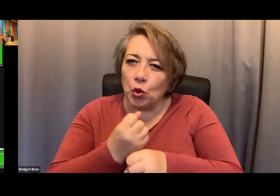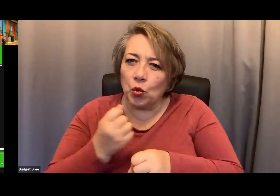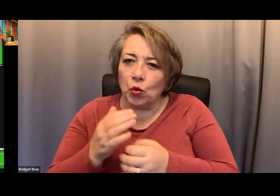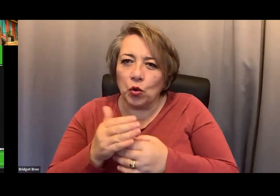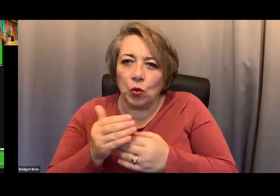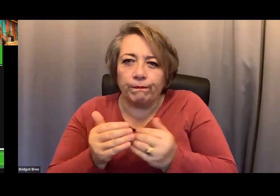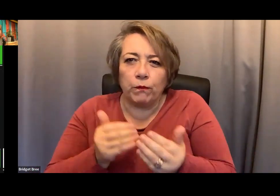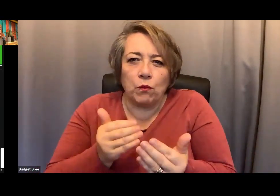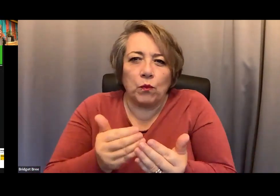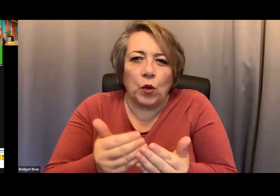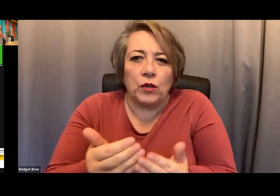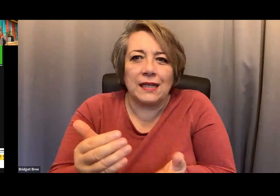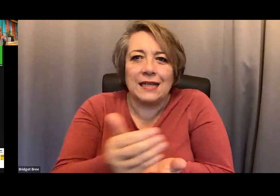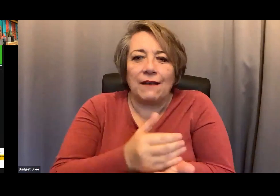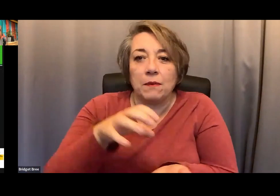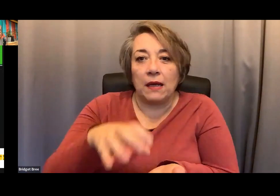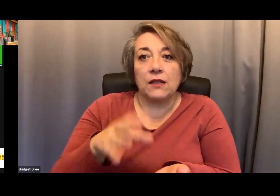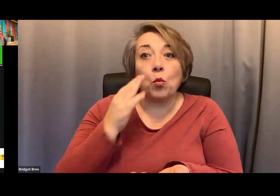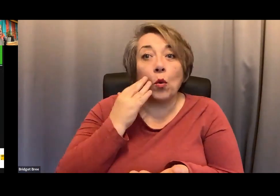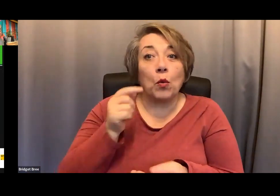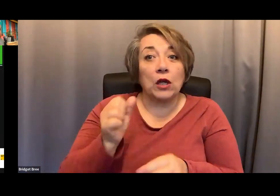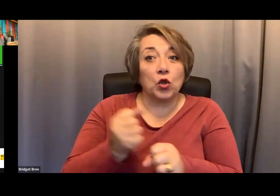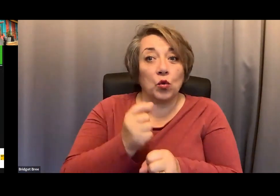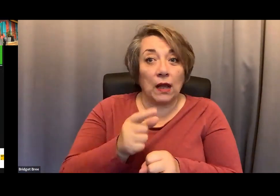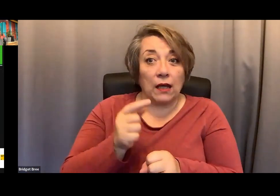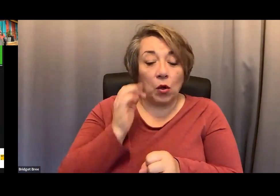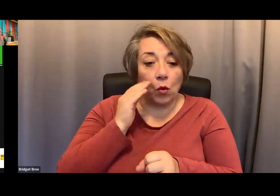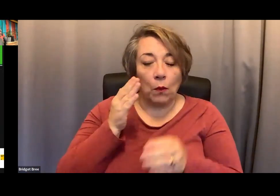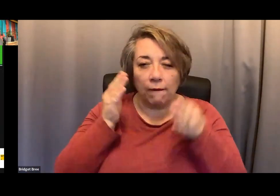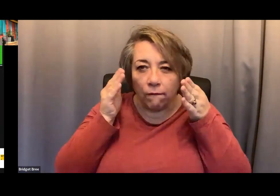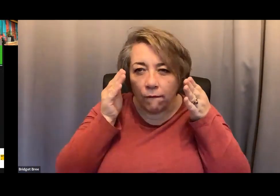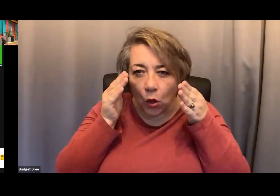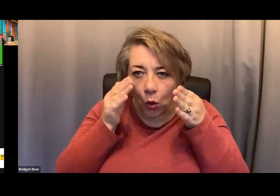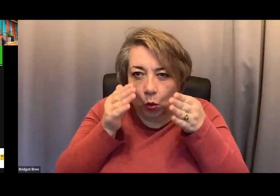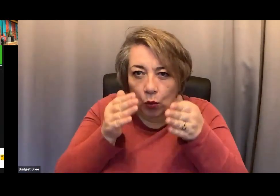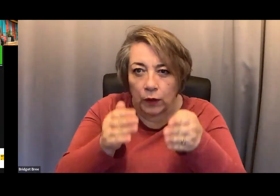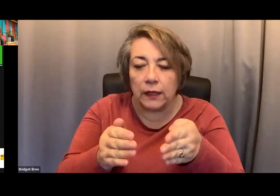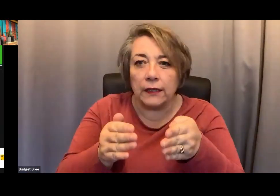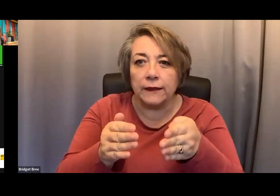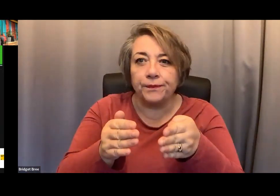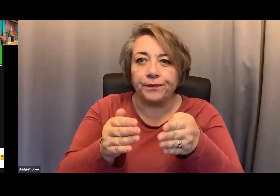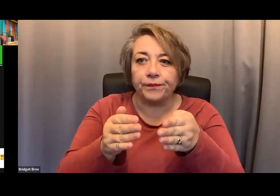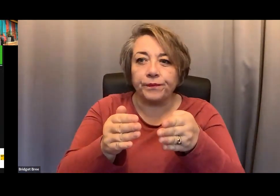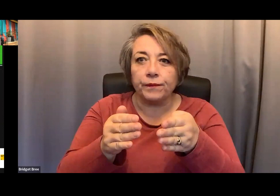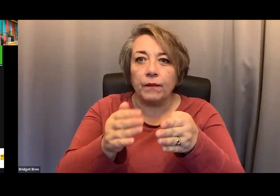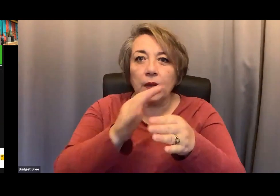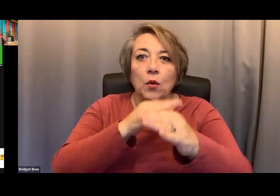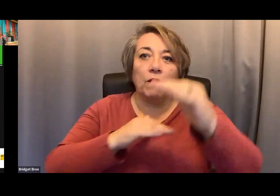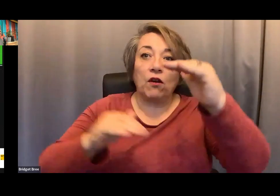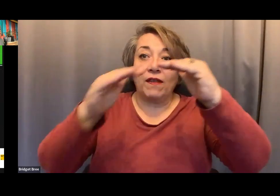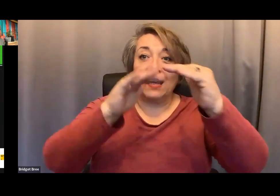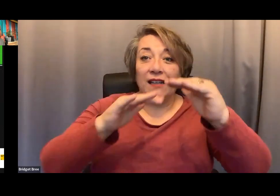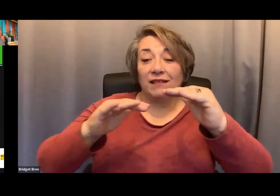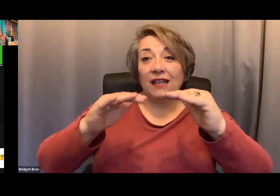for humanity? And when we do that, when we zoom into and we have the ecological ceiling on top and the social foundation on